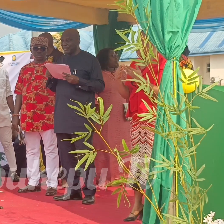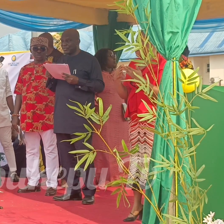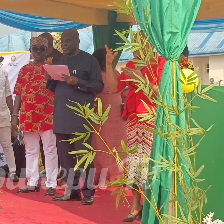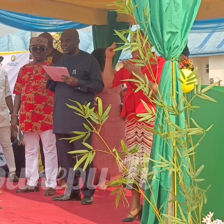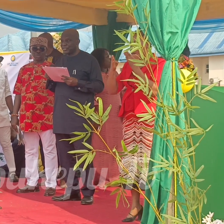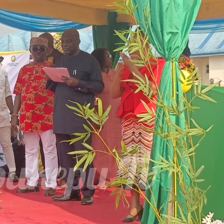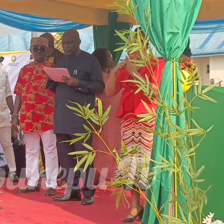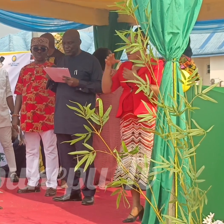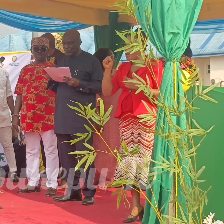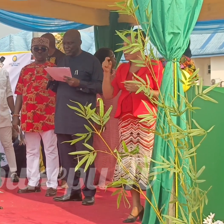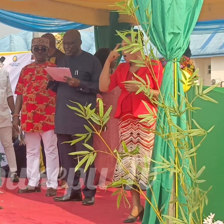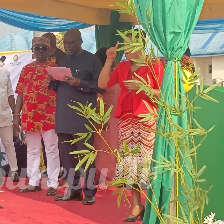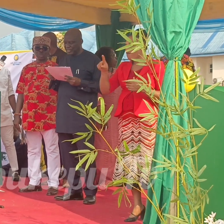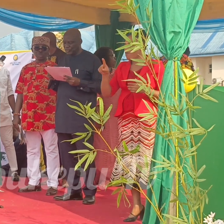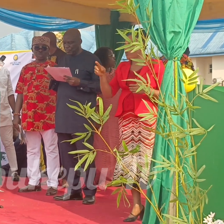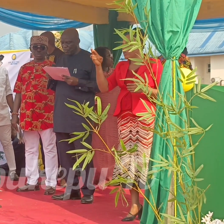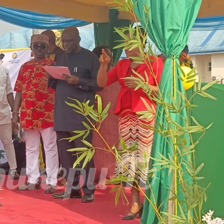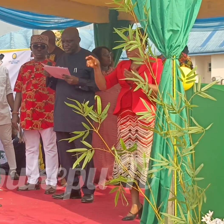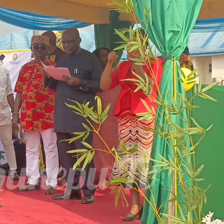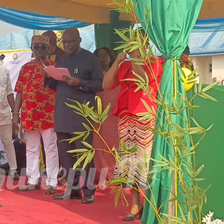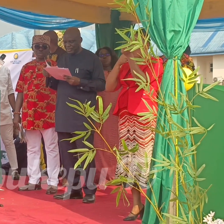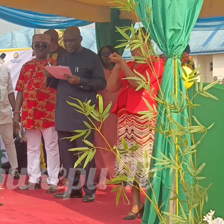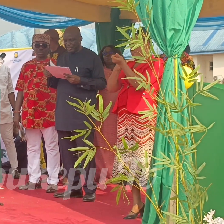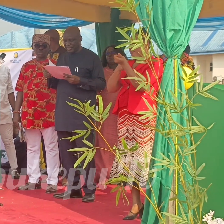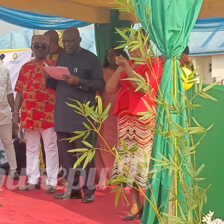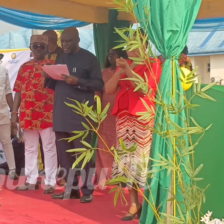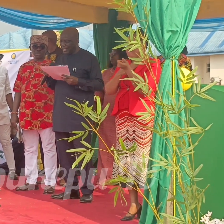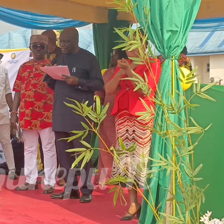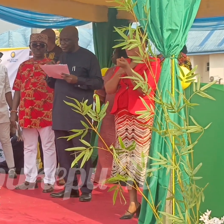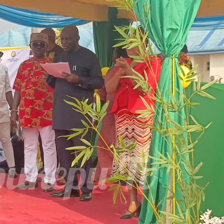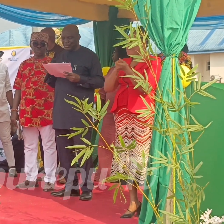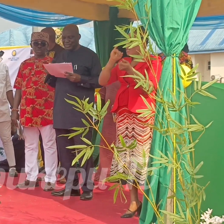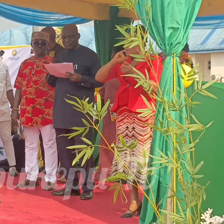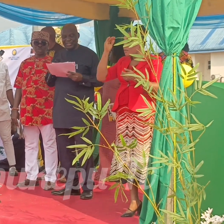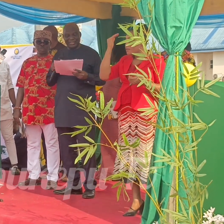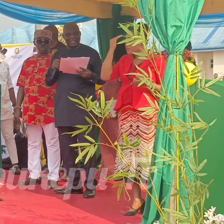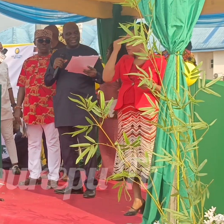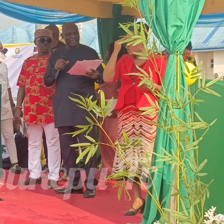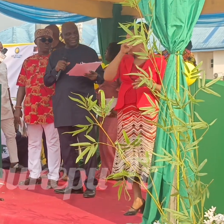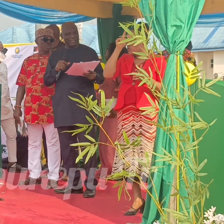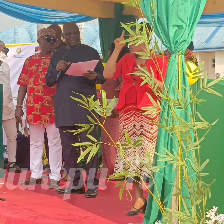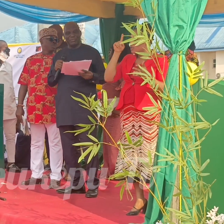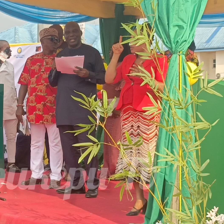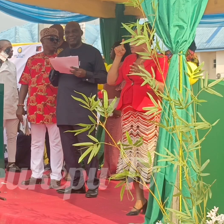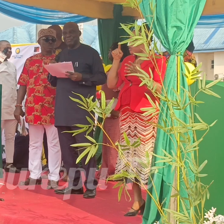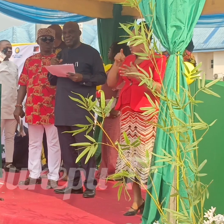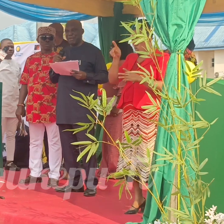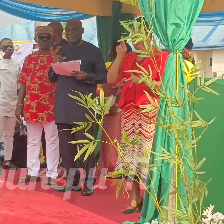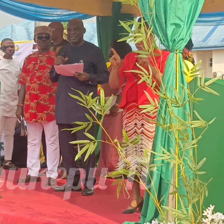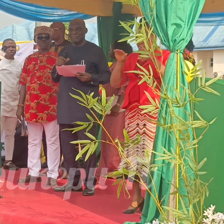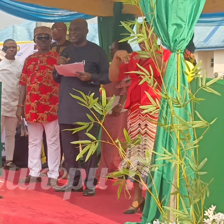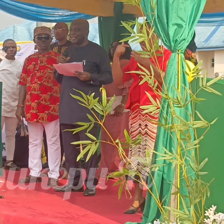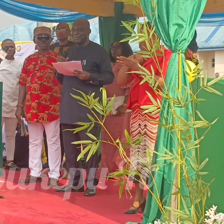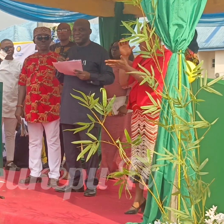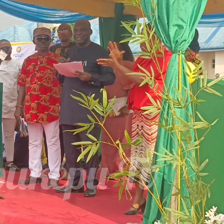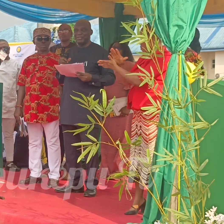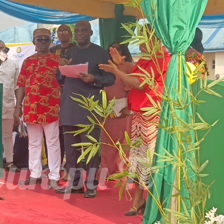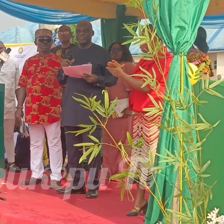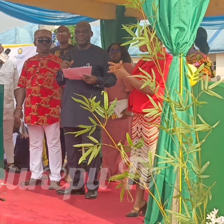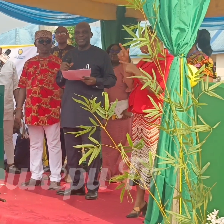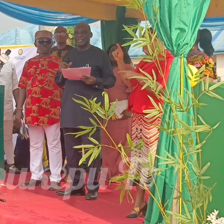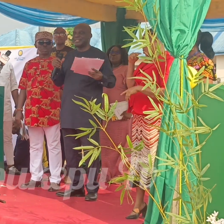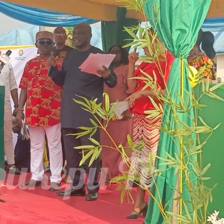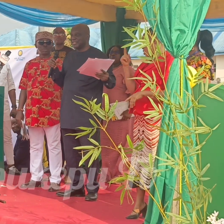the banks for their support. I know you people are giving me paper, but let me tell